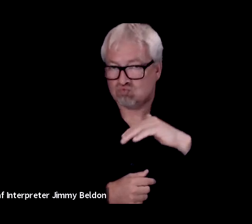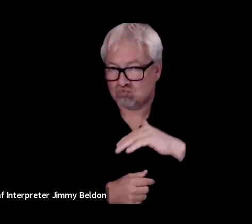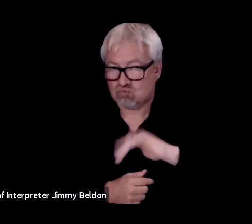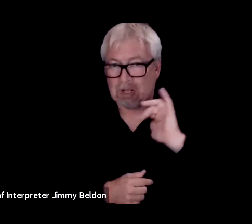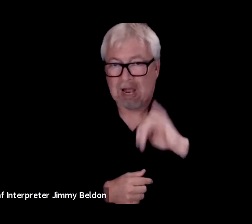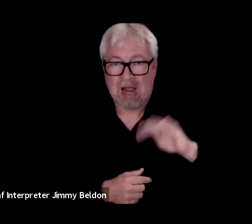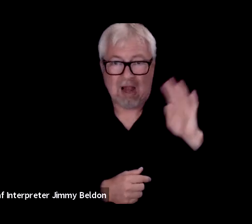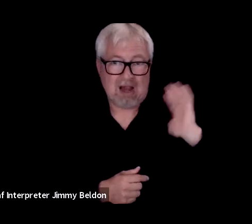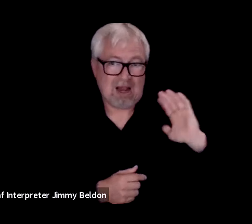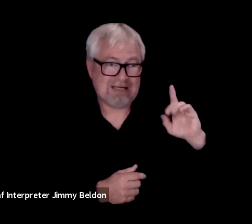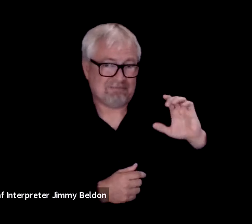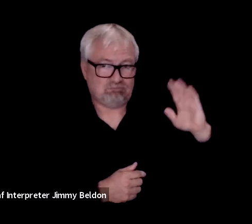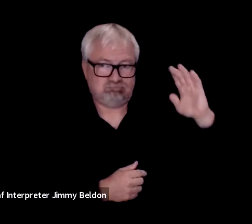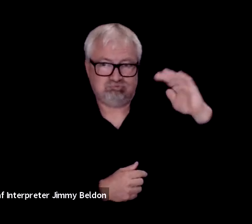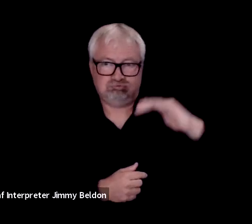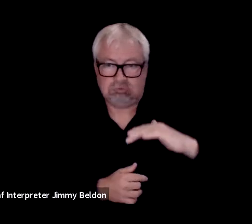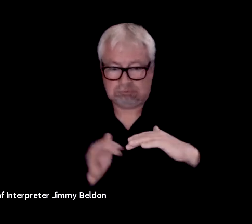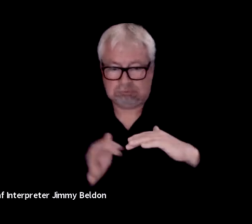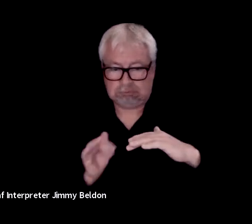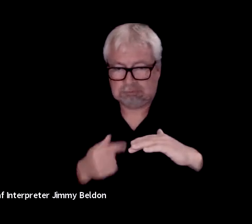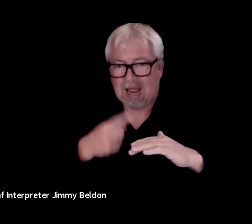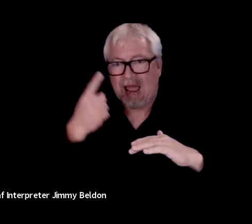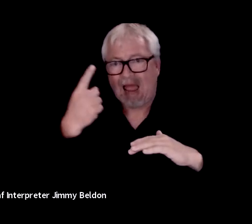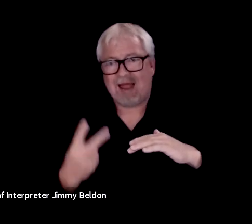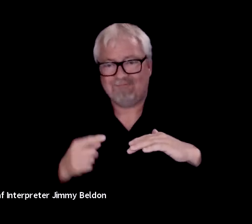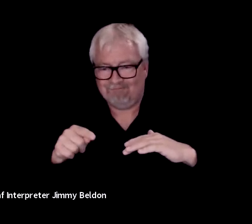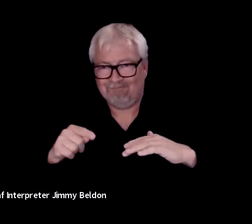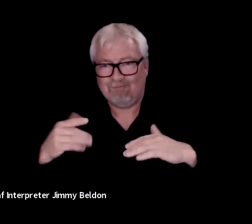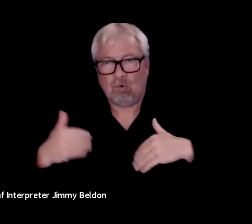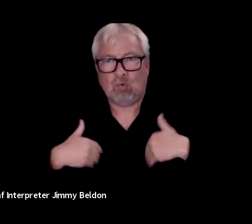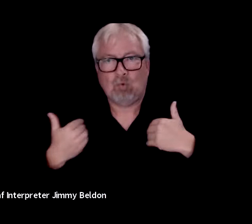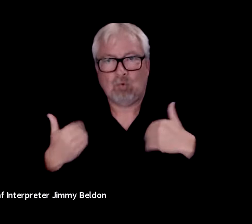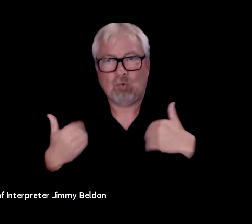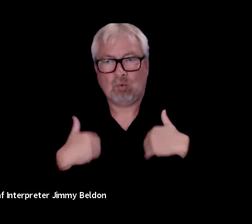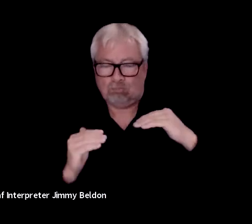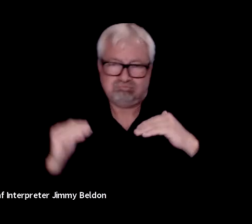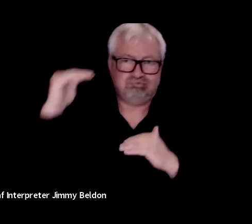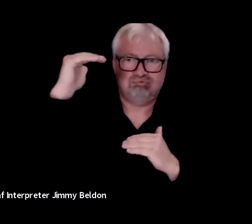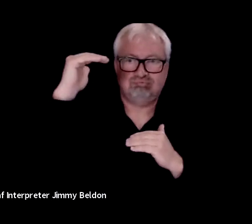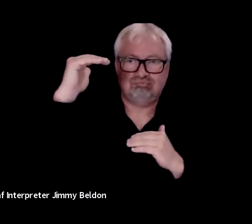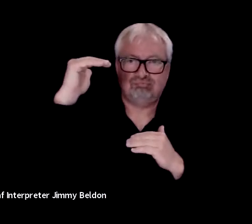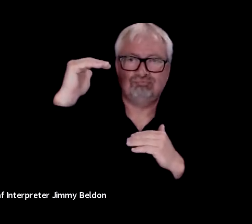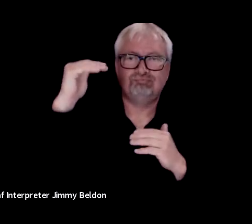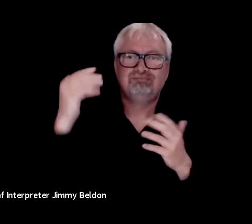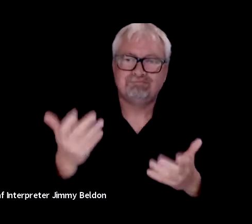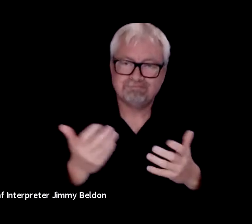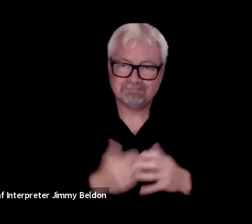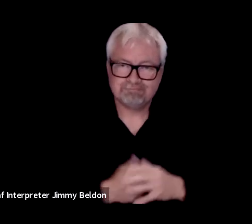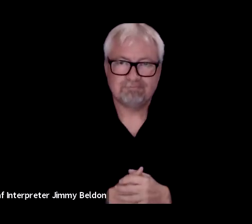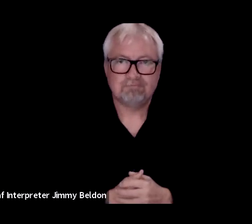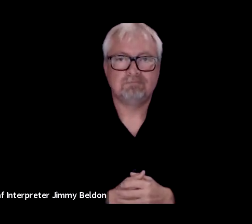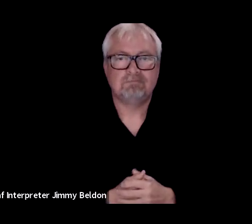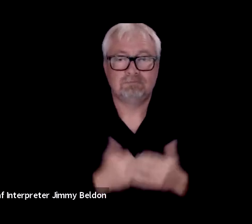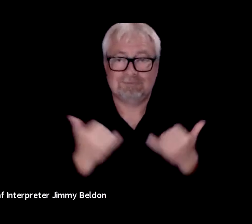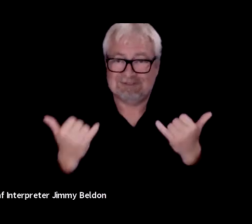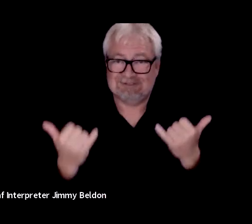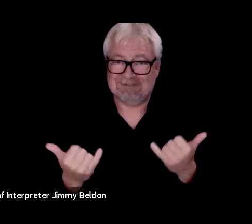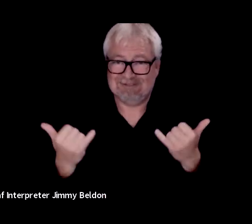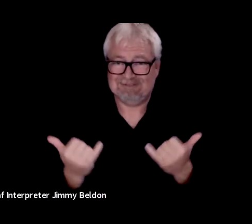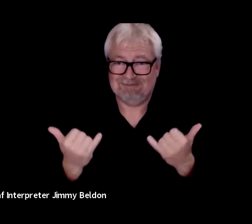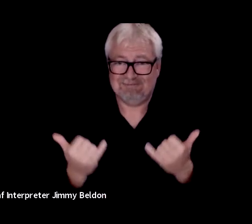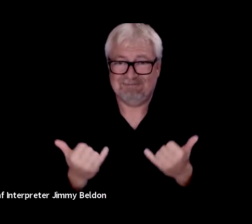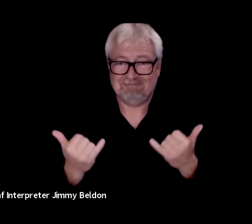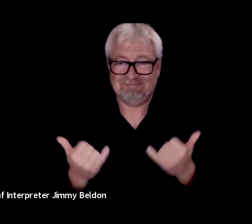age distribution, frankly, is to be expected because of vaccine coverage and eligibility in the higher age groups, it's still